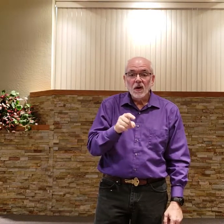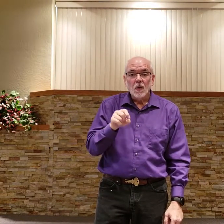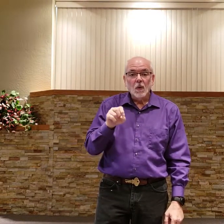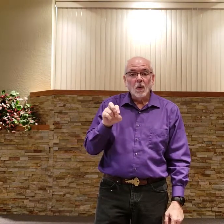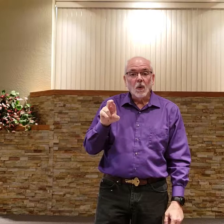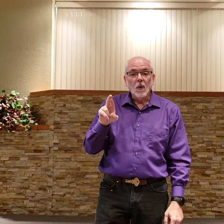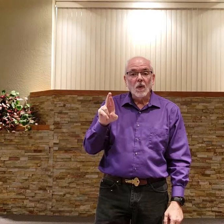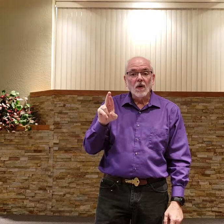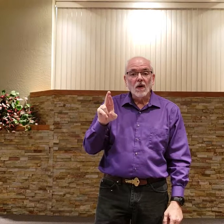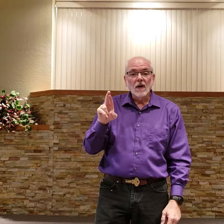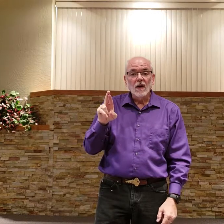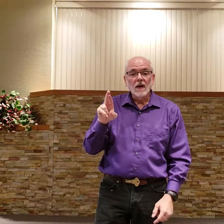or